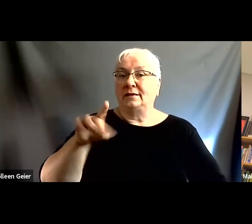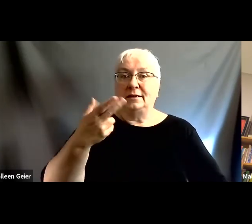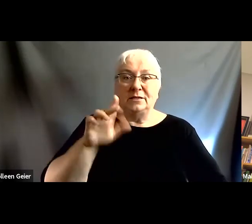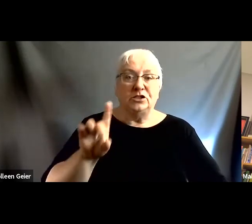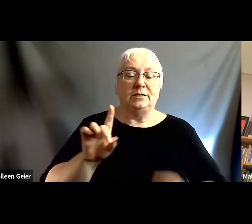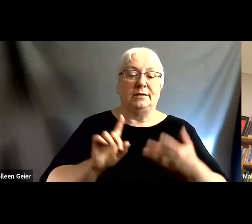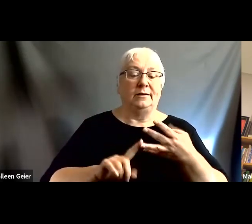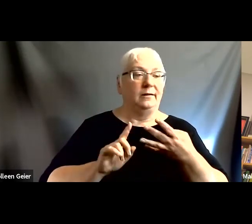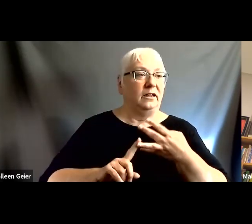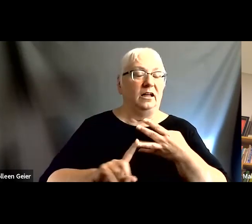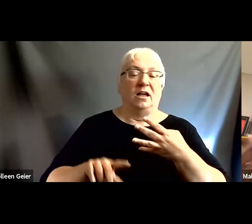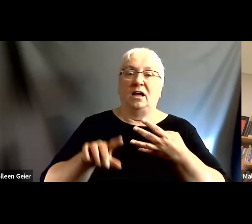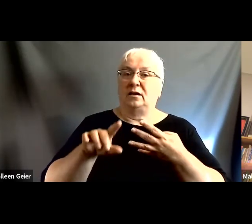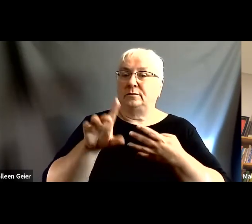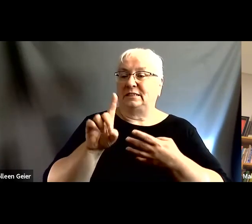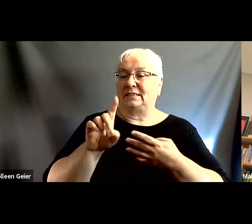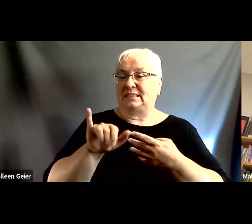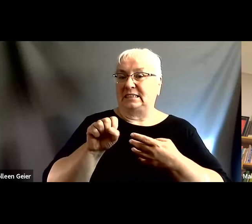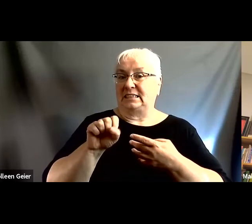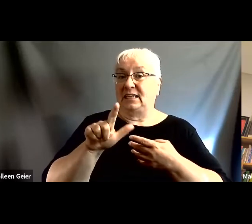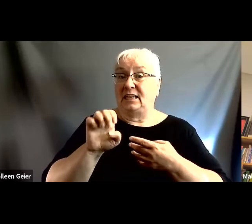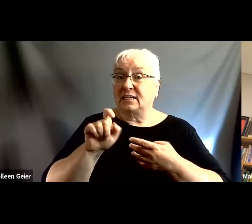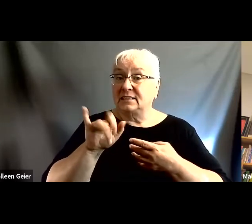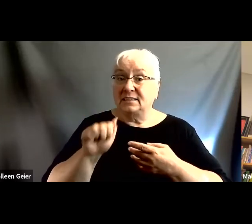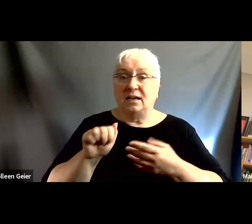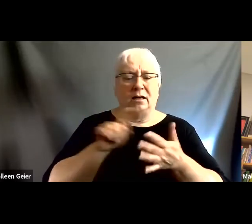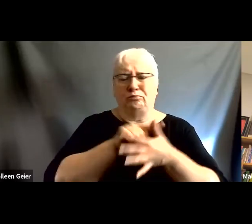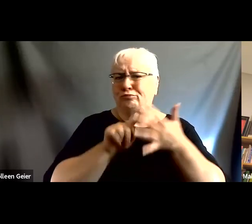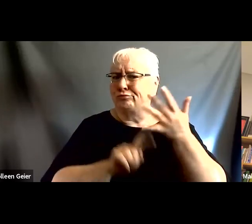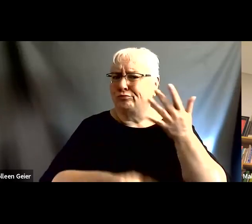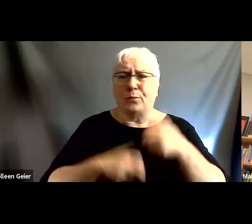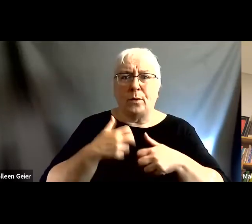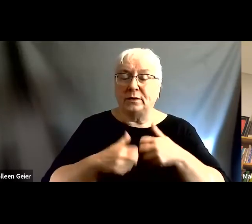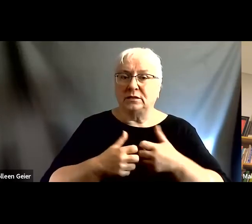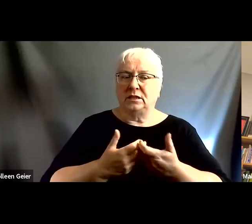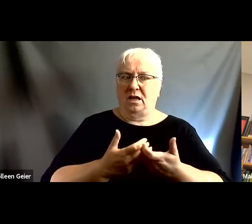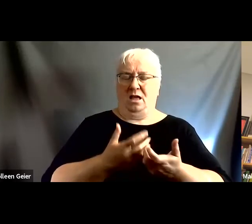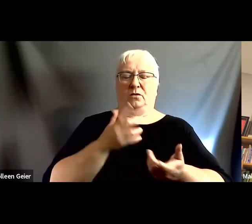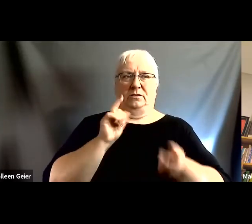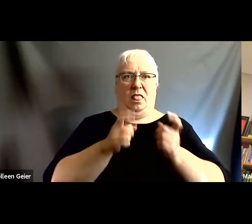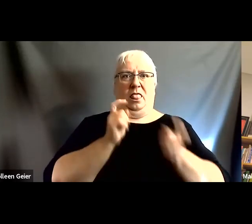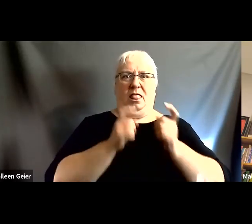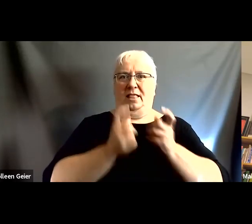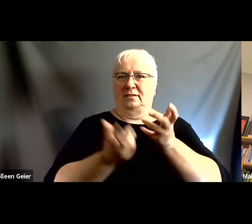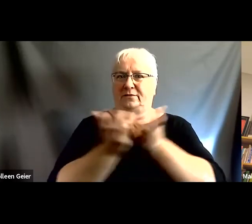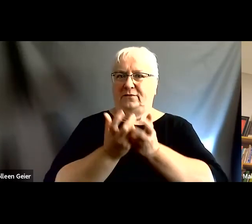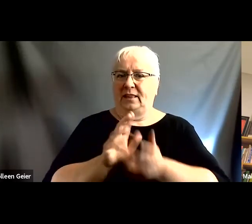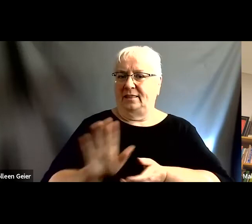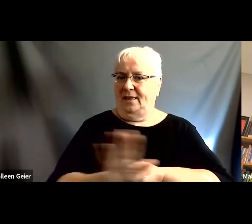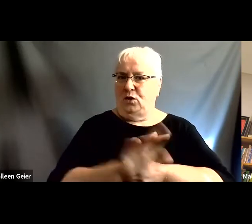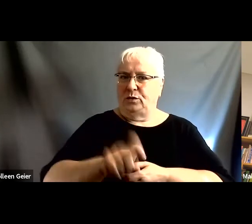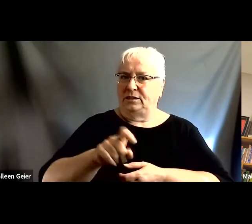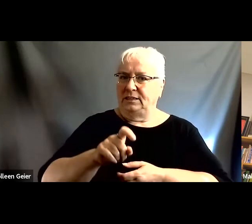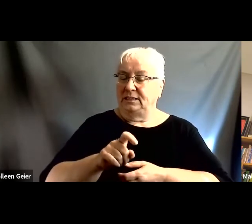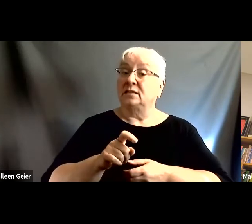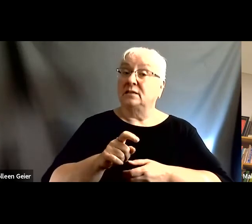very tough task. I was talking to another special school and people who deal with a lot of